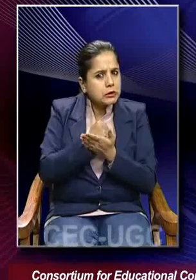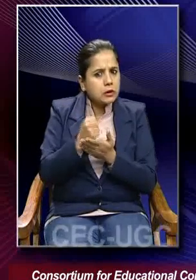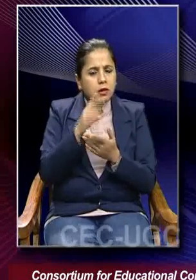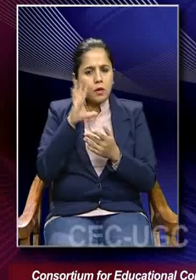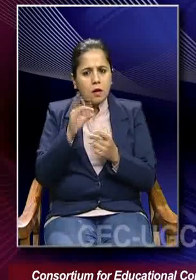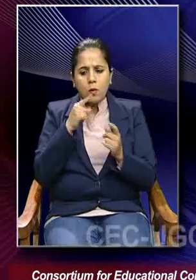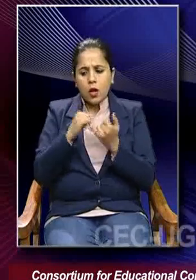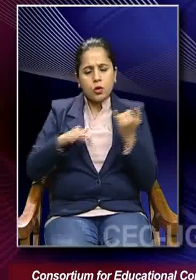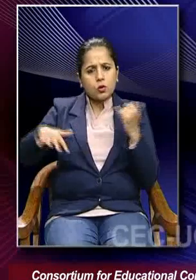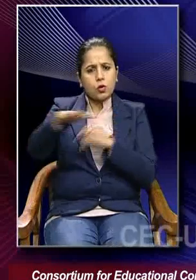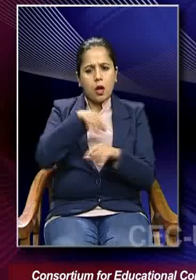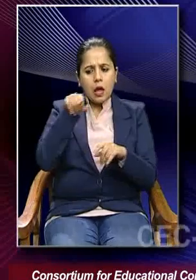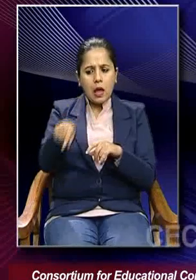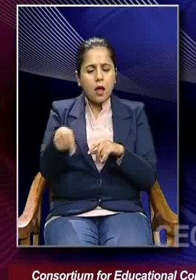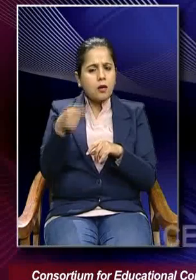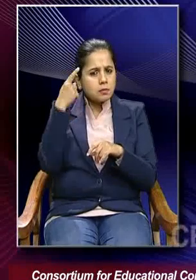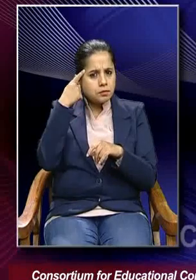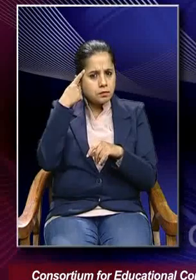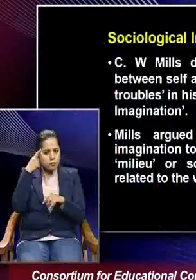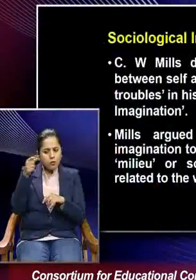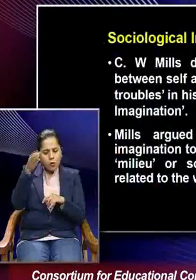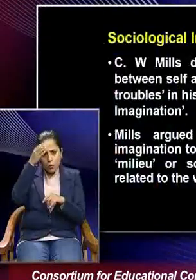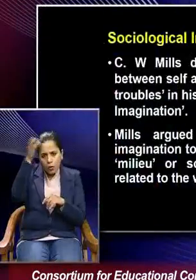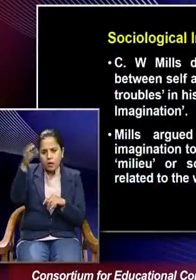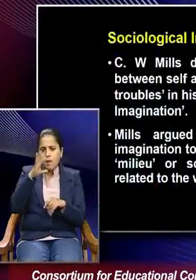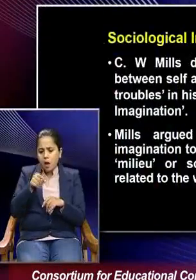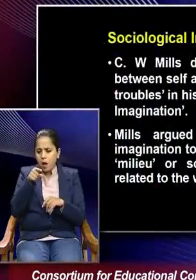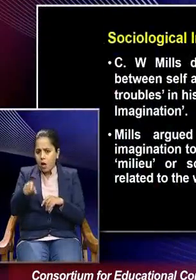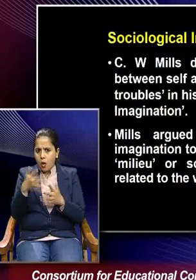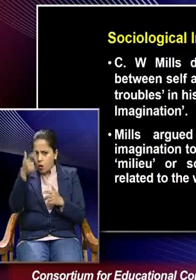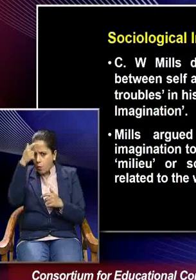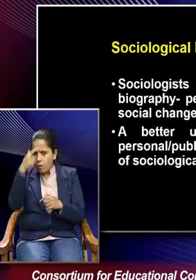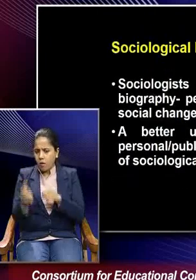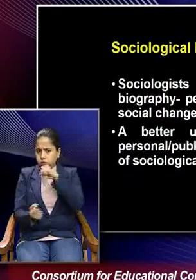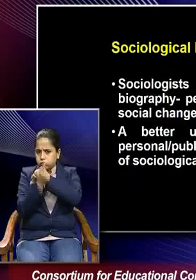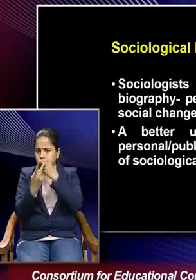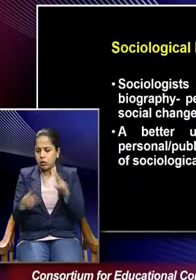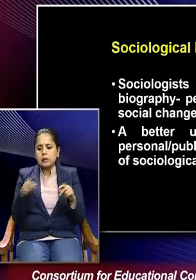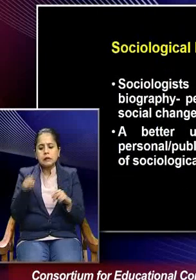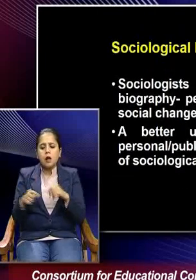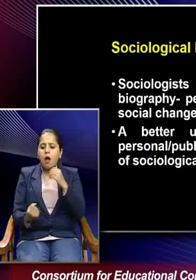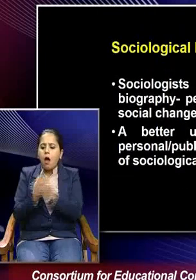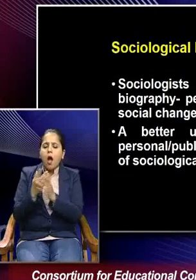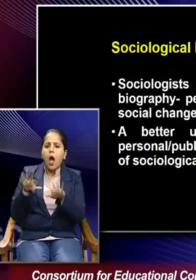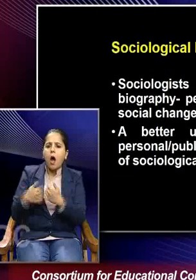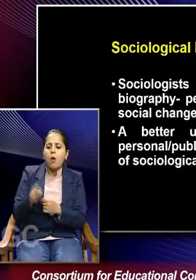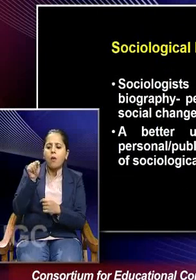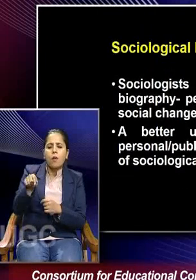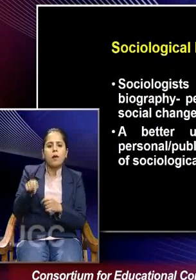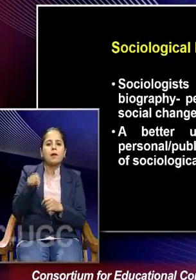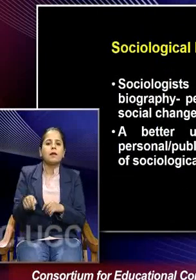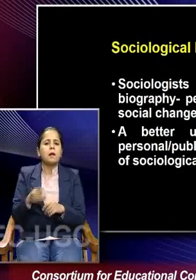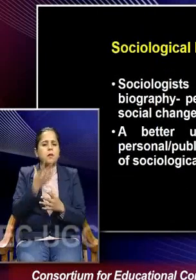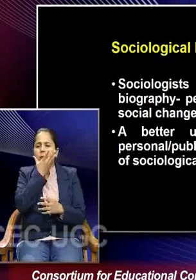the social context in which an issue or a problem is initiated. This helps us to